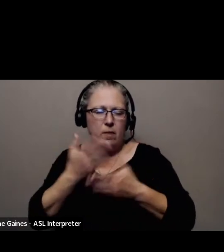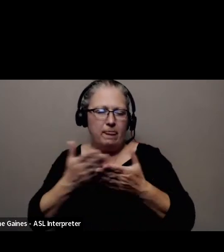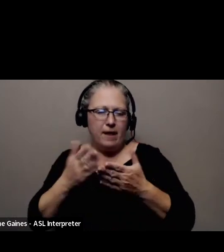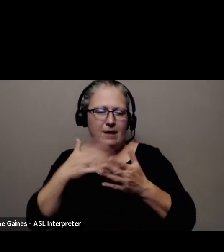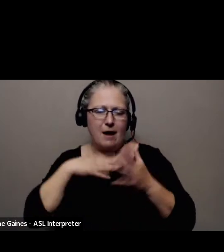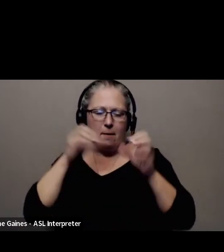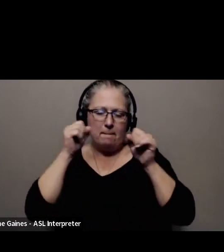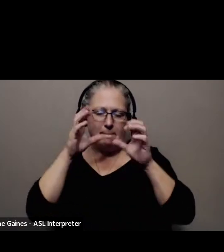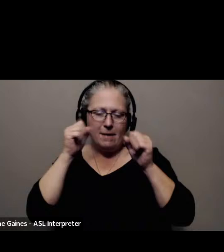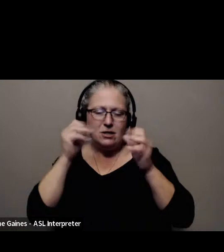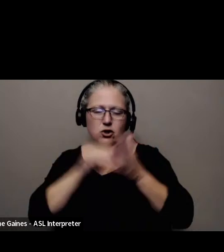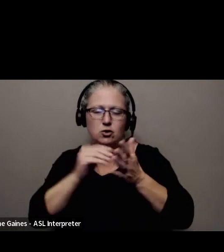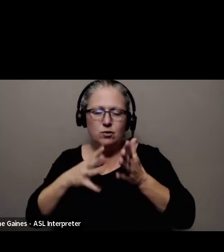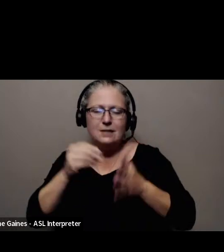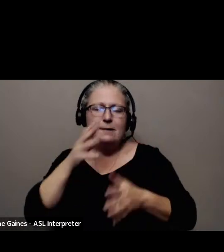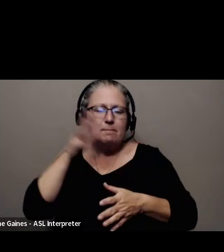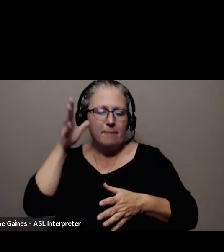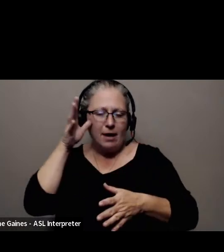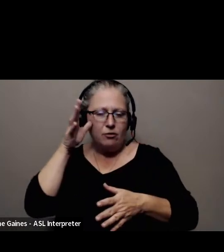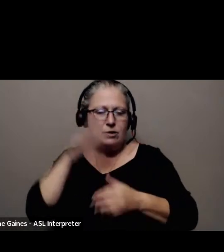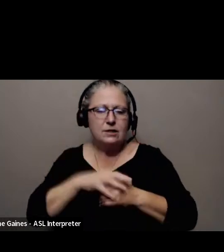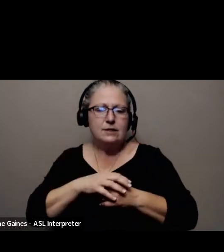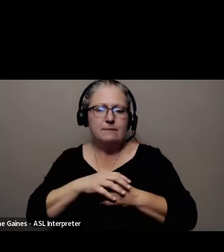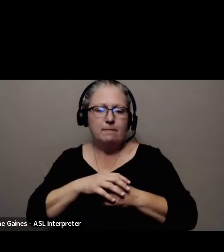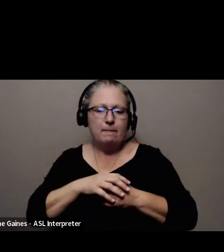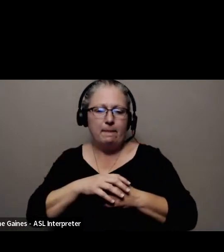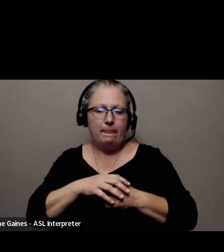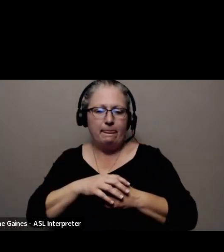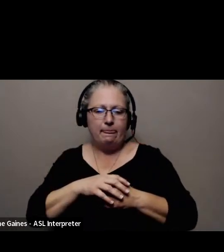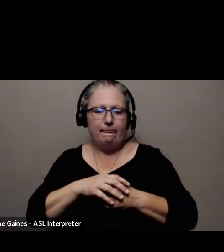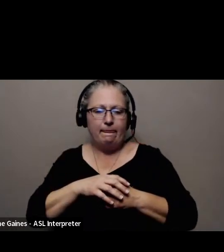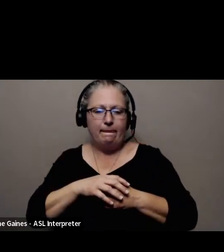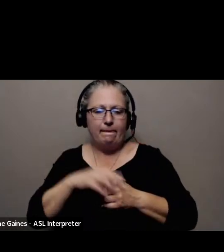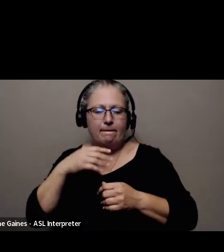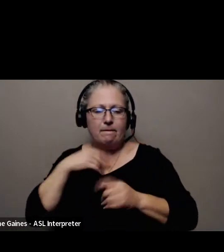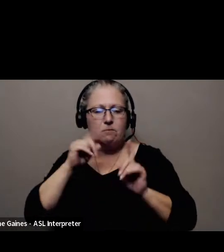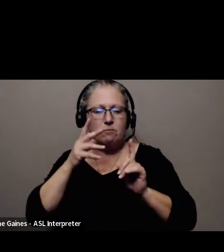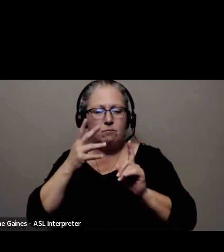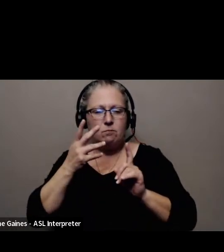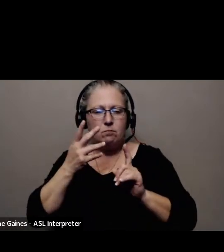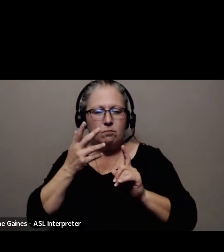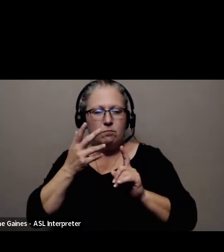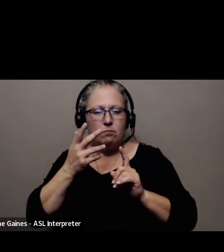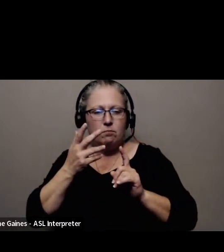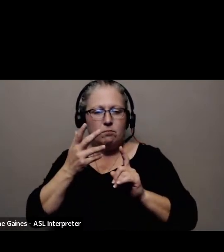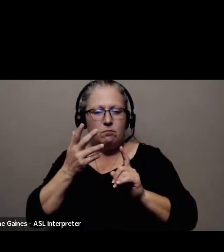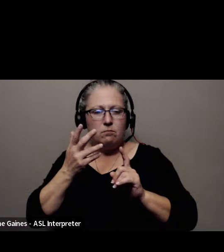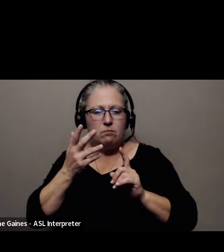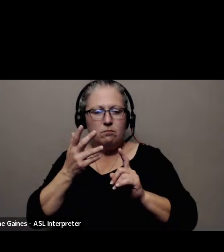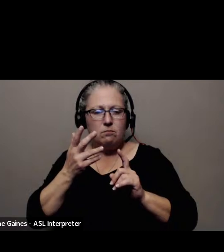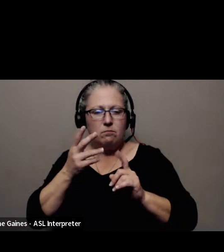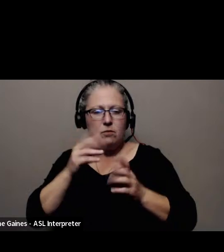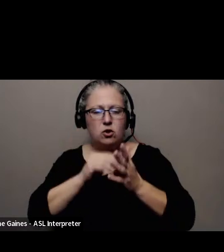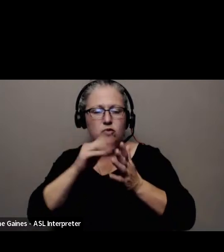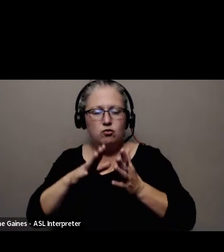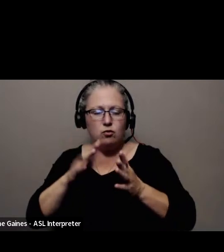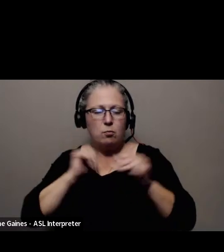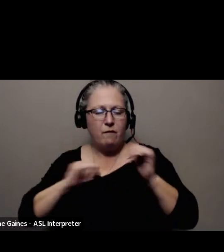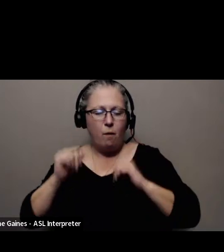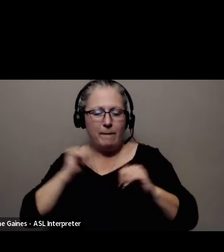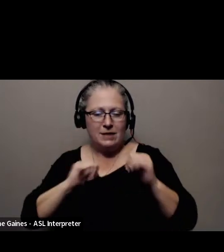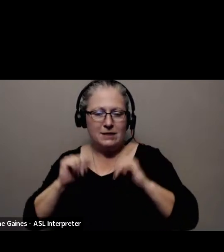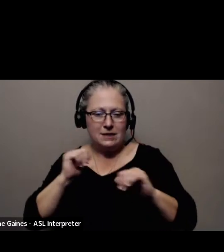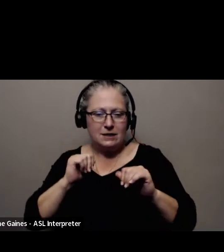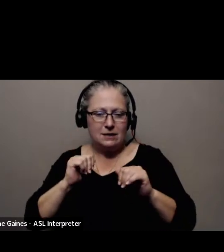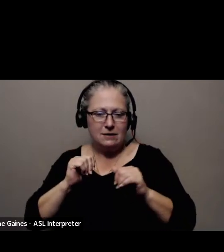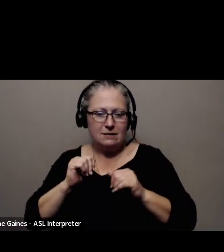amazing students and parents. I went to a couple of things. Student performances.